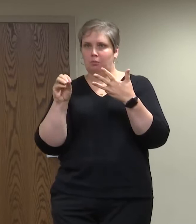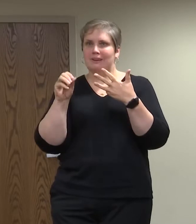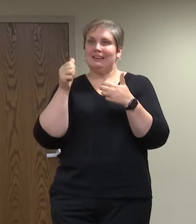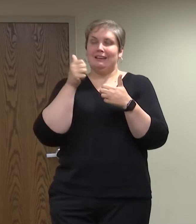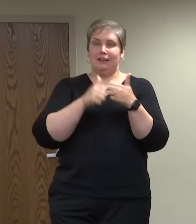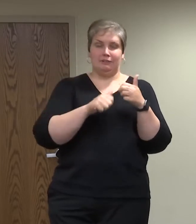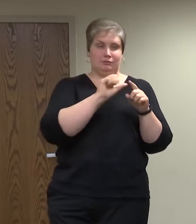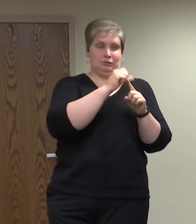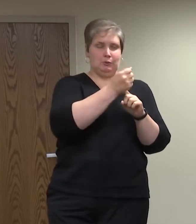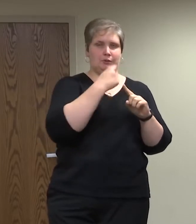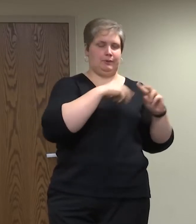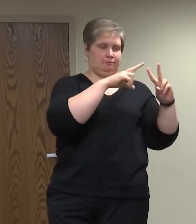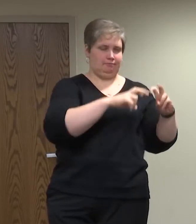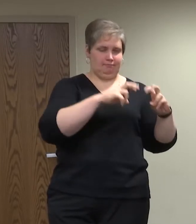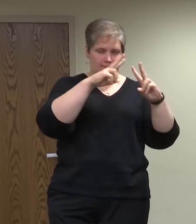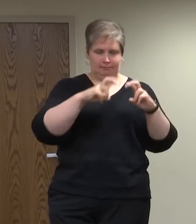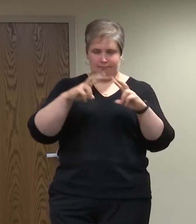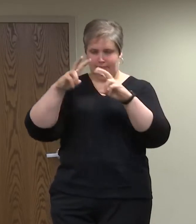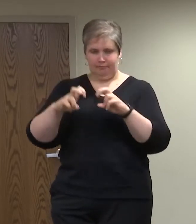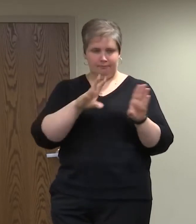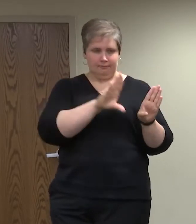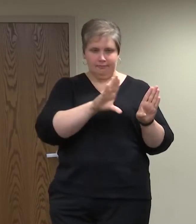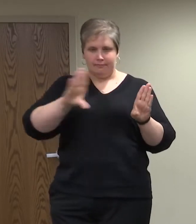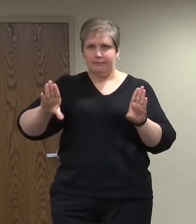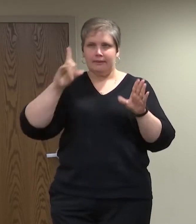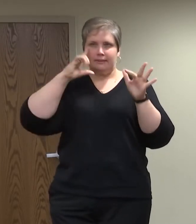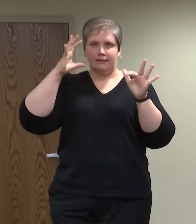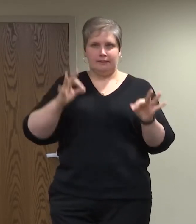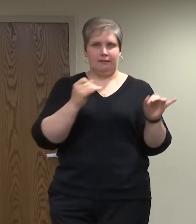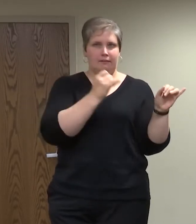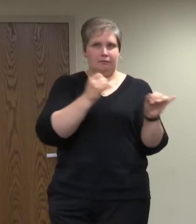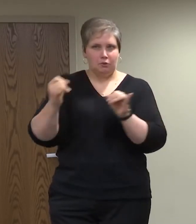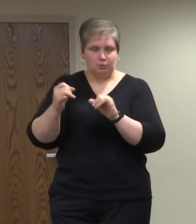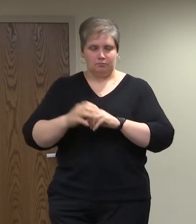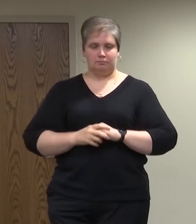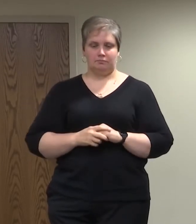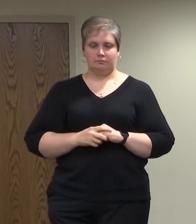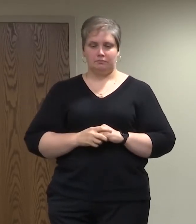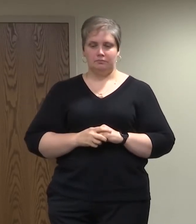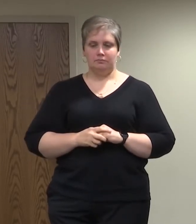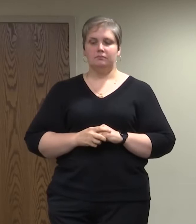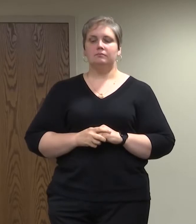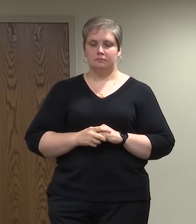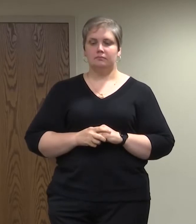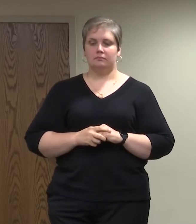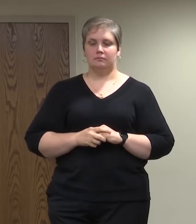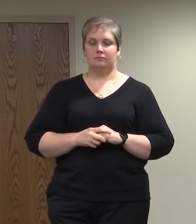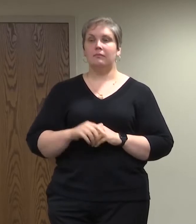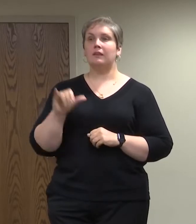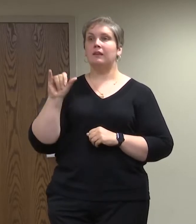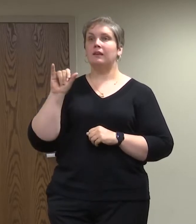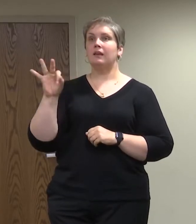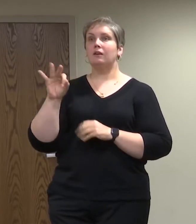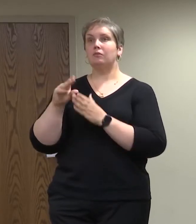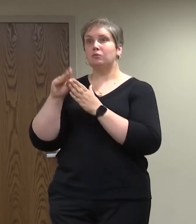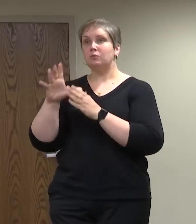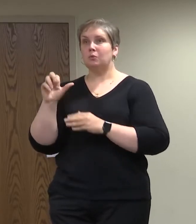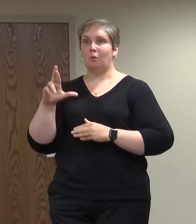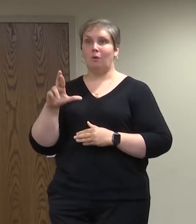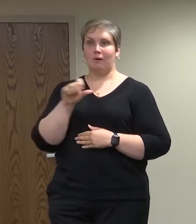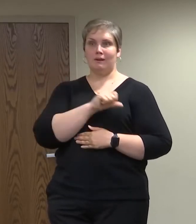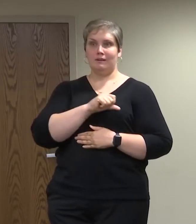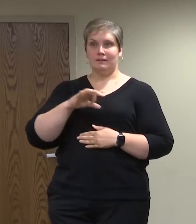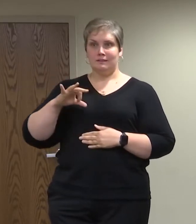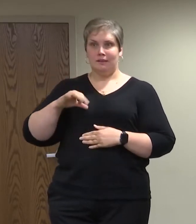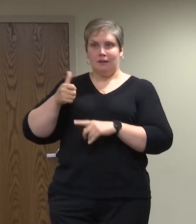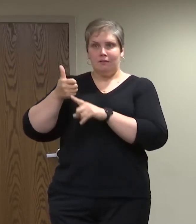Students and teachers, staff, who report or exhibit one or more symptoms of COVID-19 are excluded from in-person learning. I've heard a